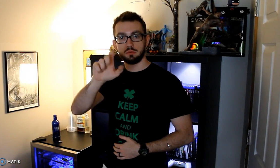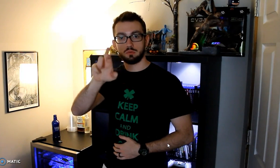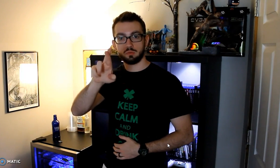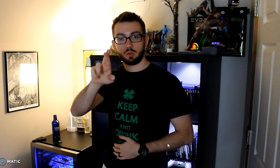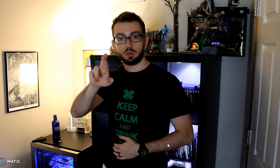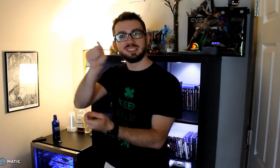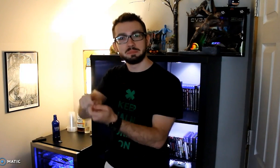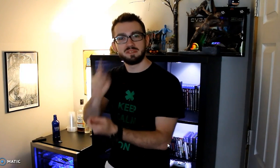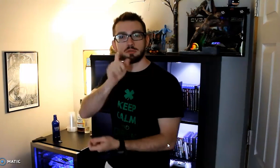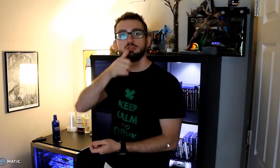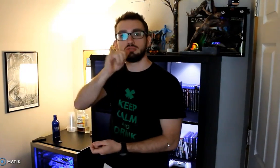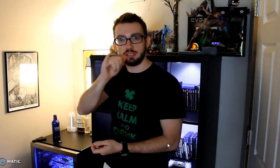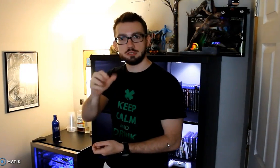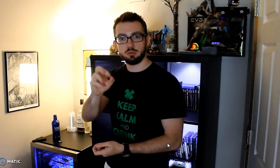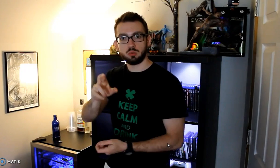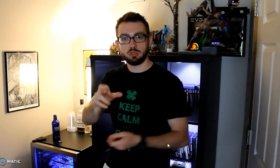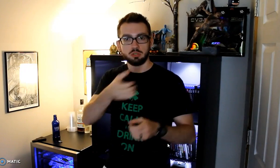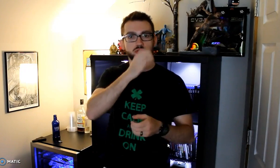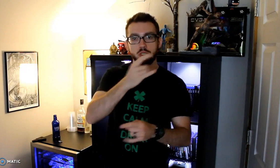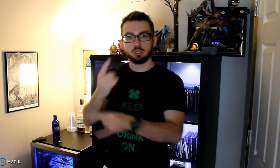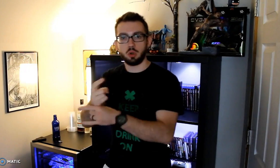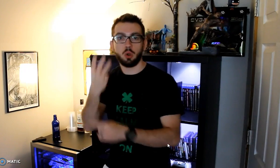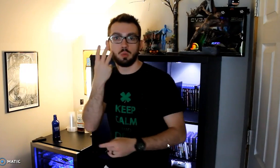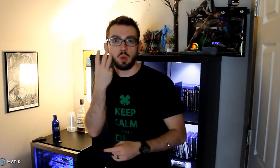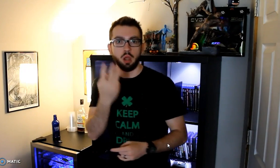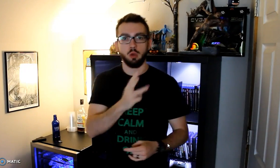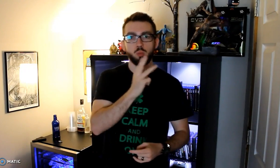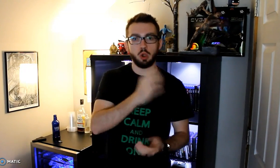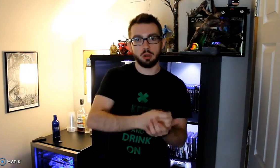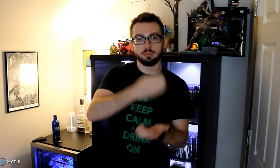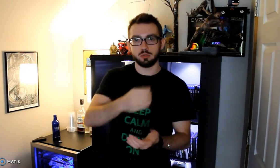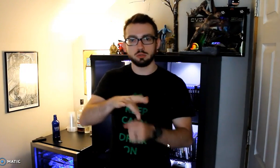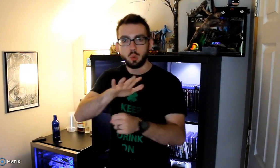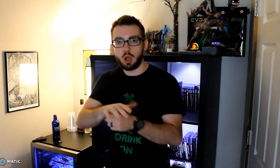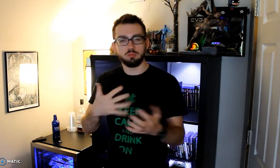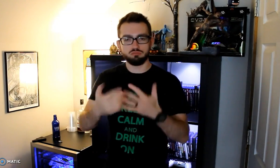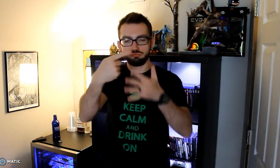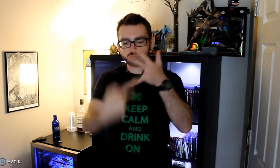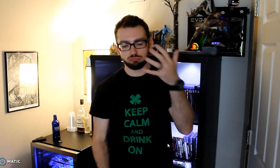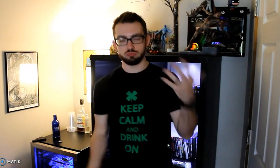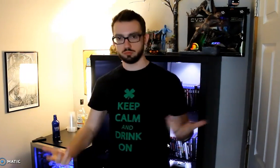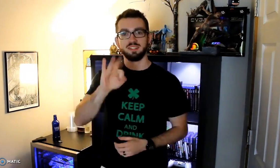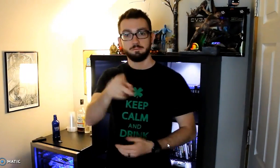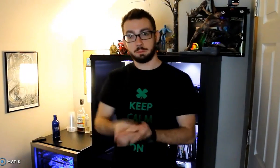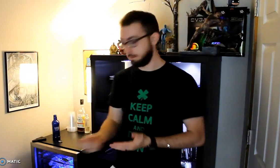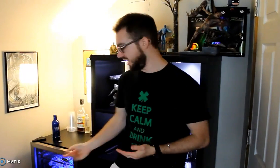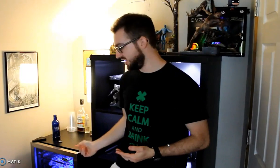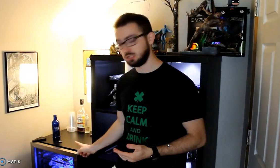cooler. It's specifically for drinks, alcohol, wine, water, soda, you name it.